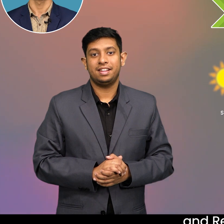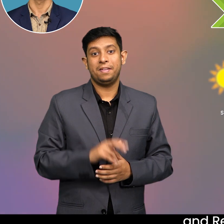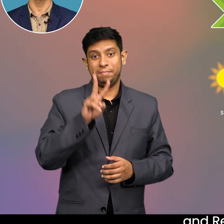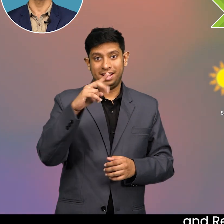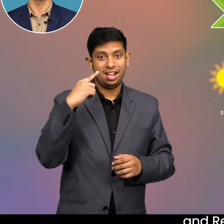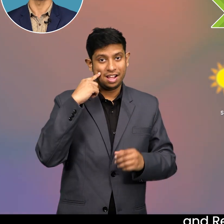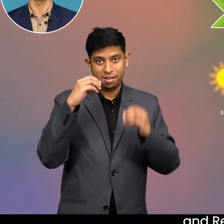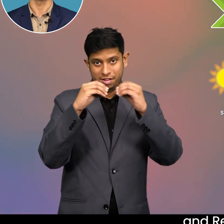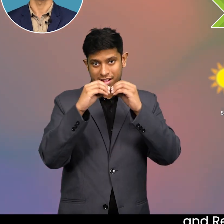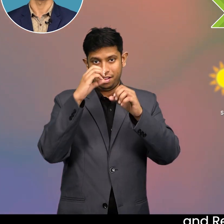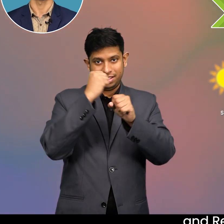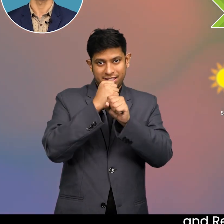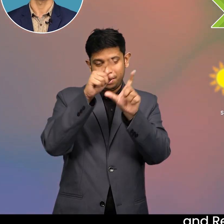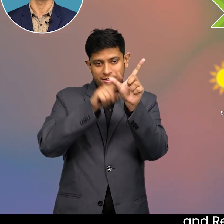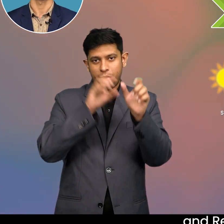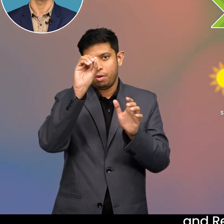Vibjior.